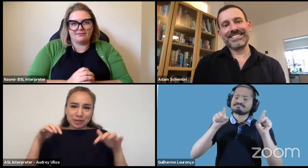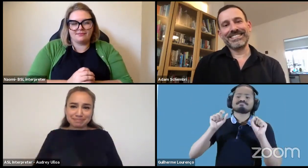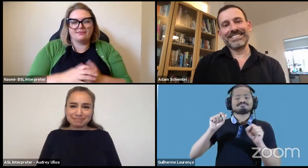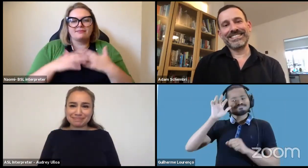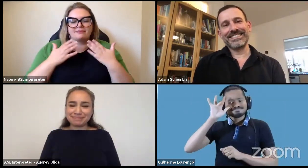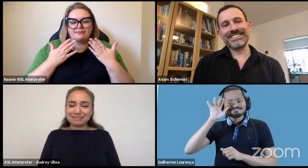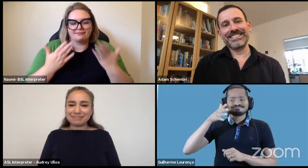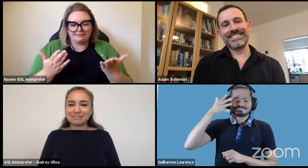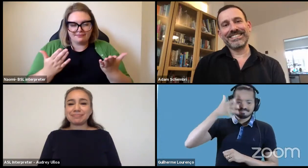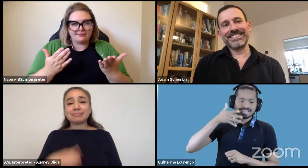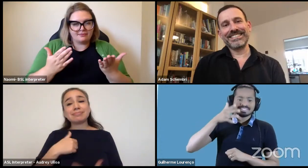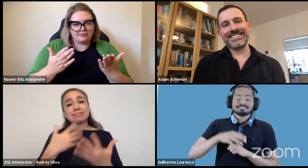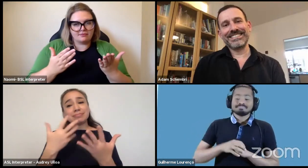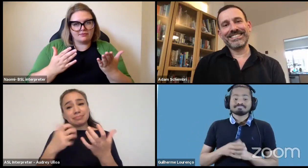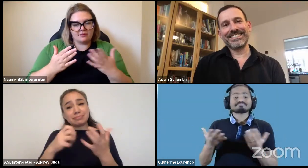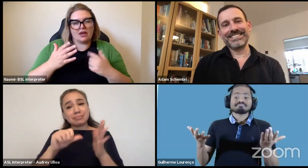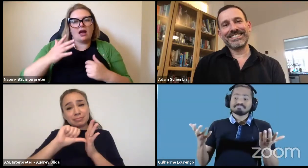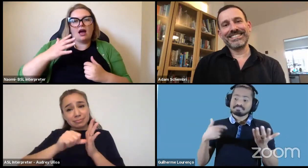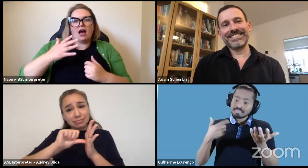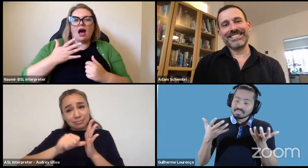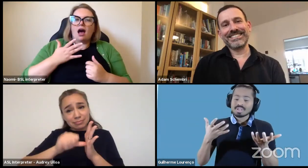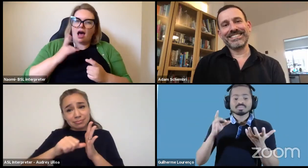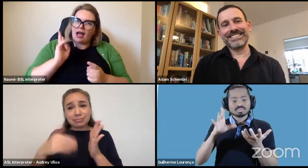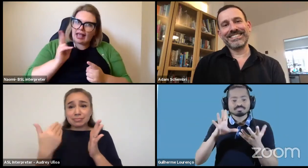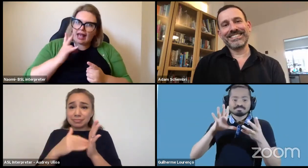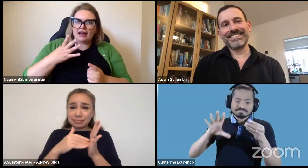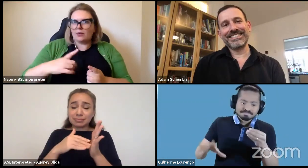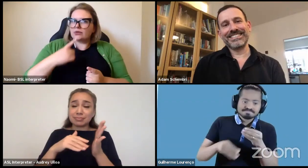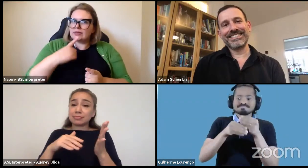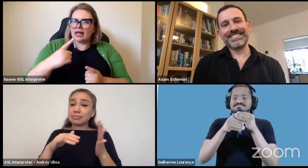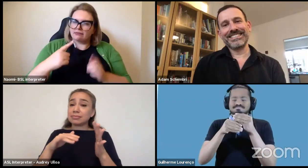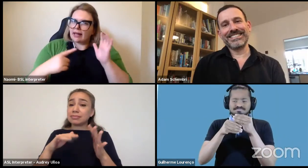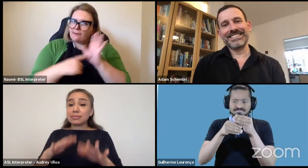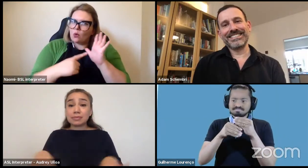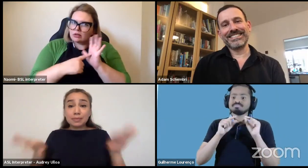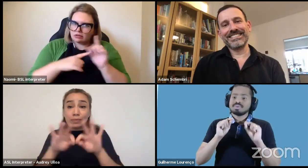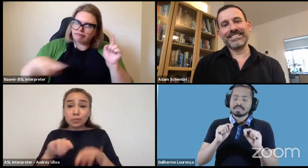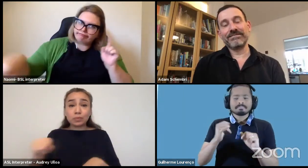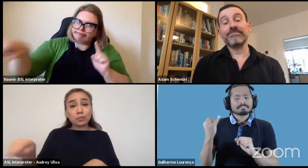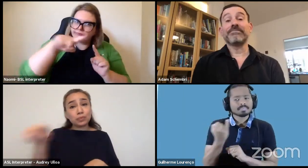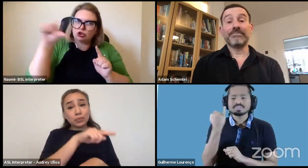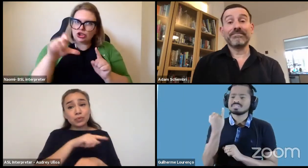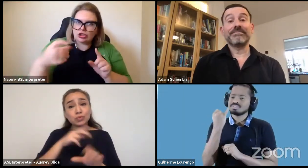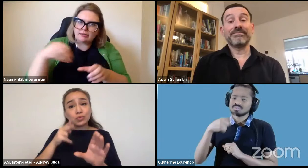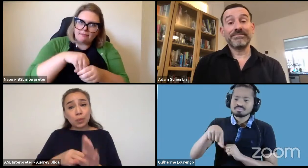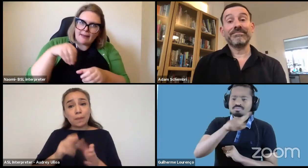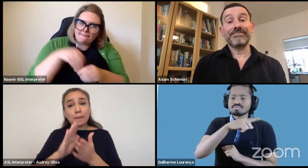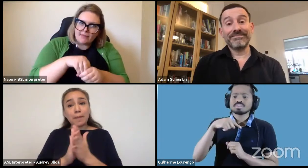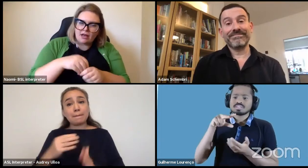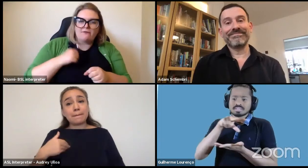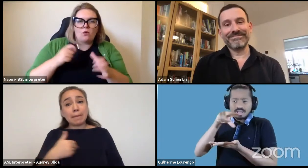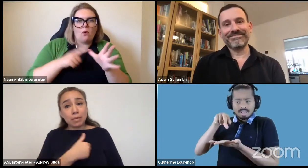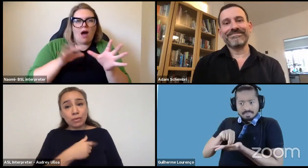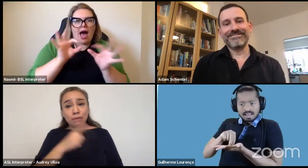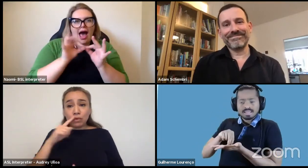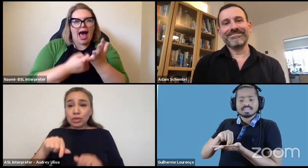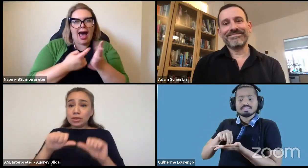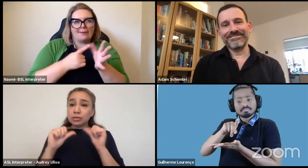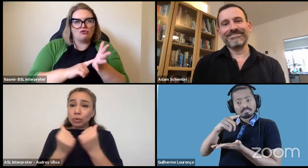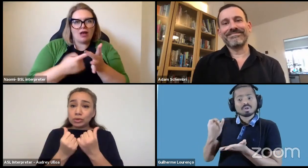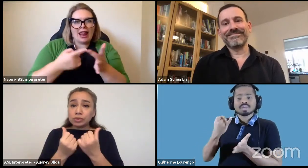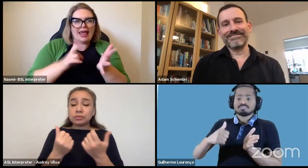So I just want to emphasize the importance of everyone to become a member of the Abralin Association in order